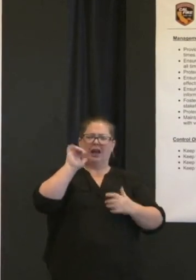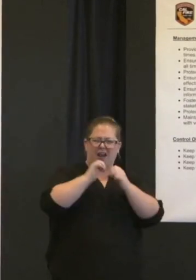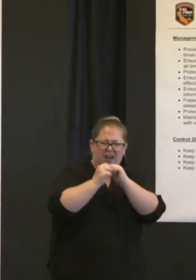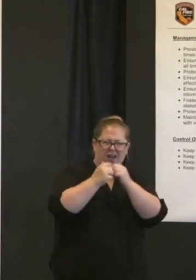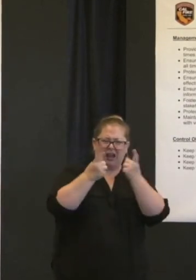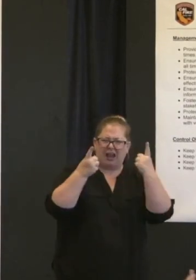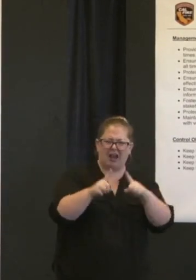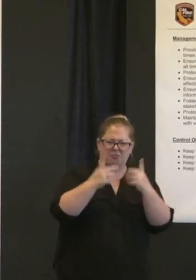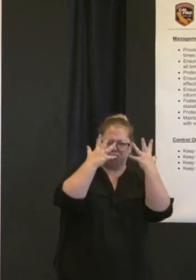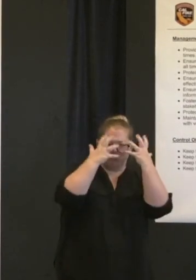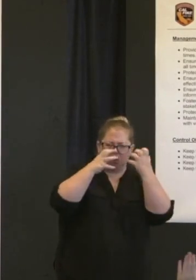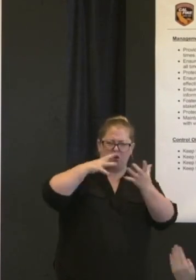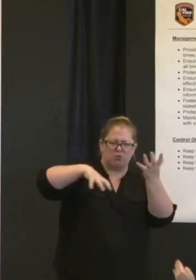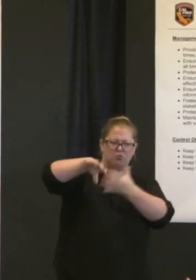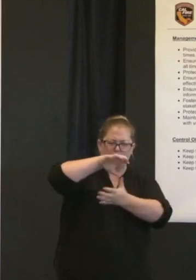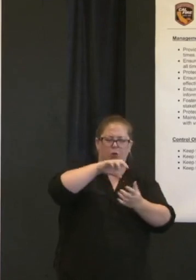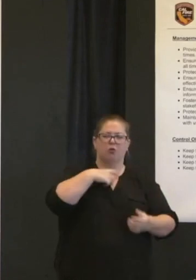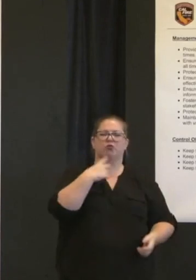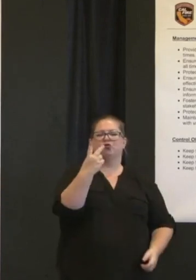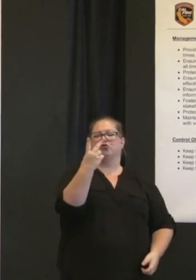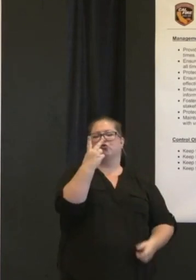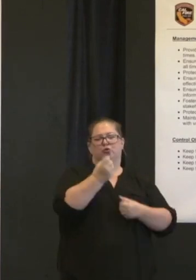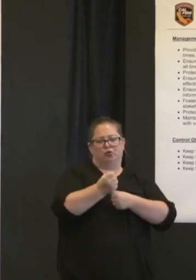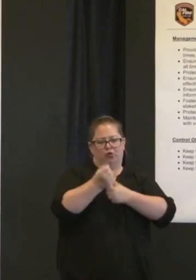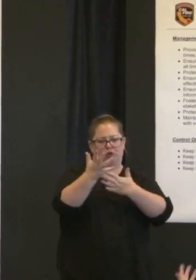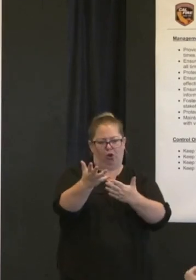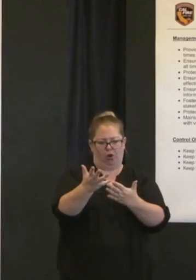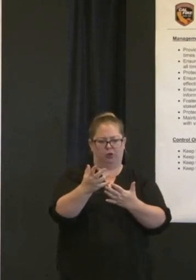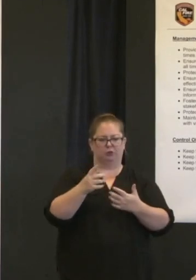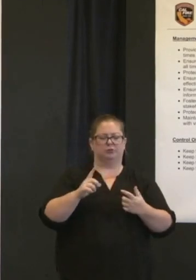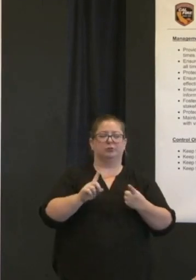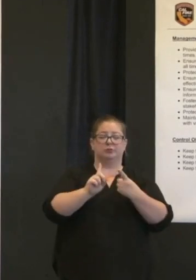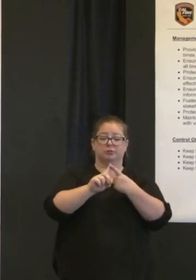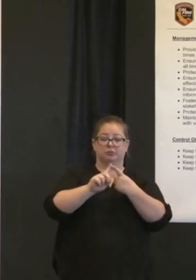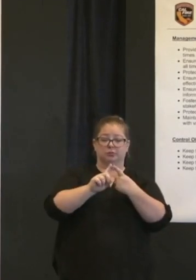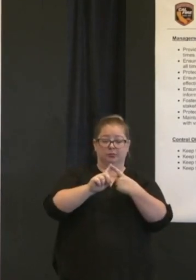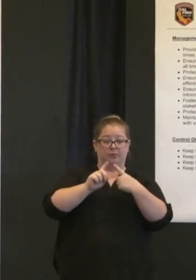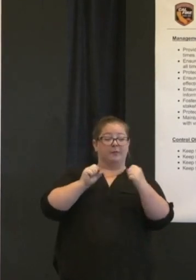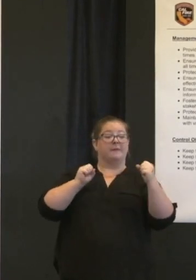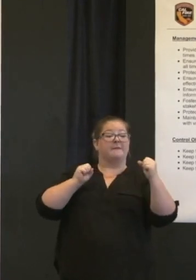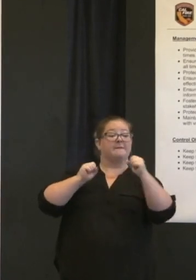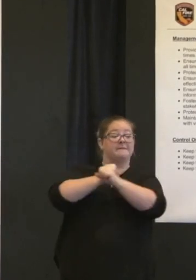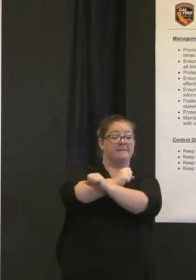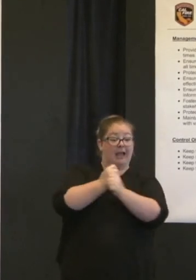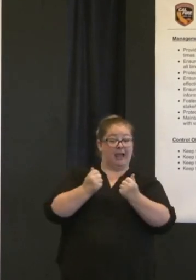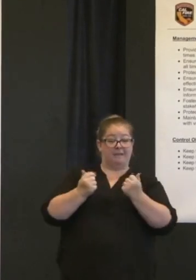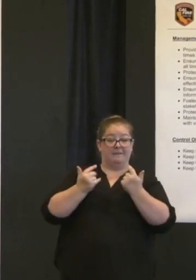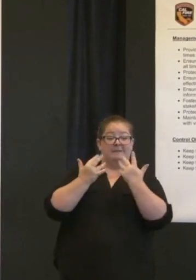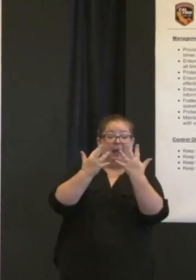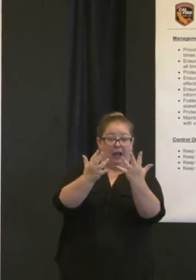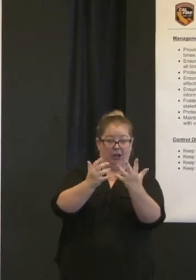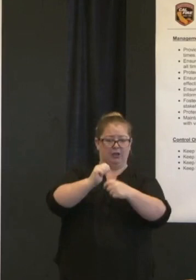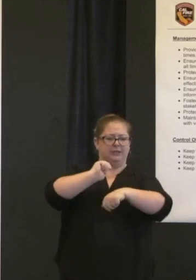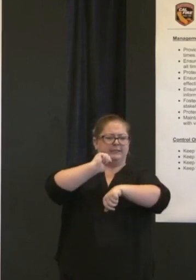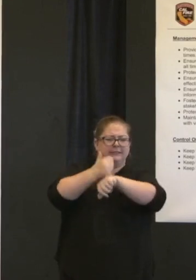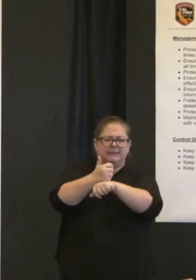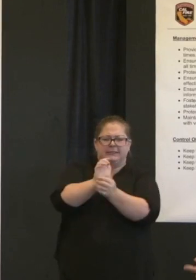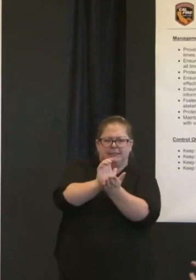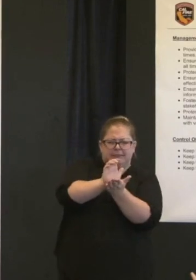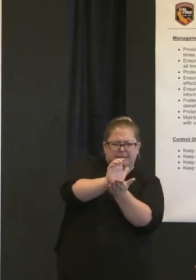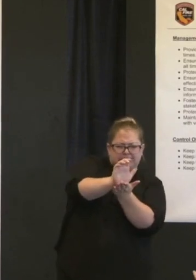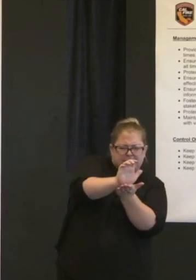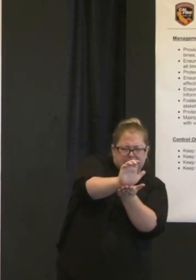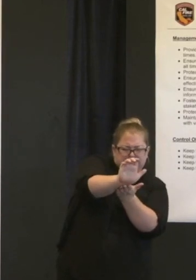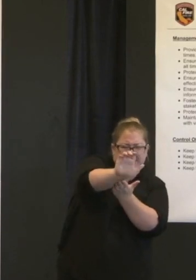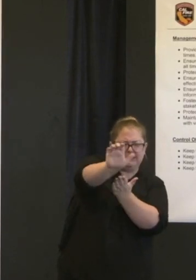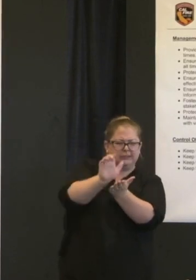it lays on the ground. With some of the difficulties we found and the complexities with the drainages, the